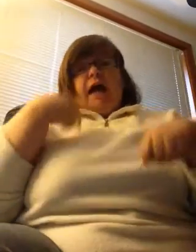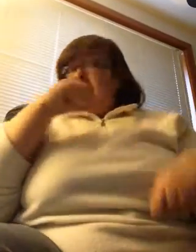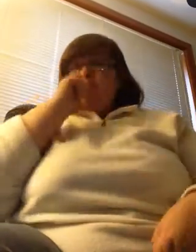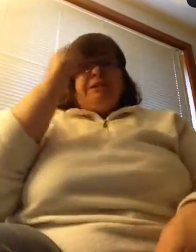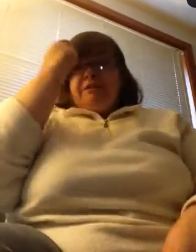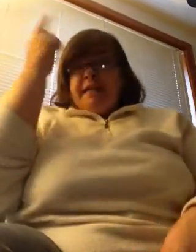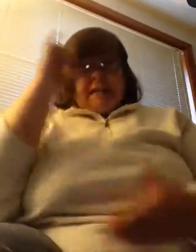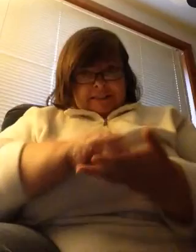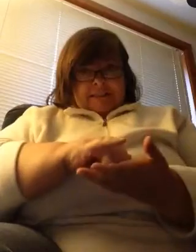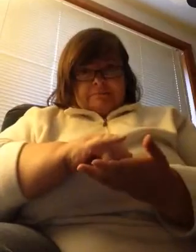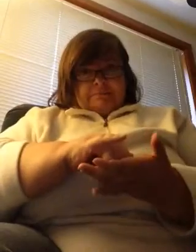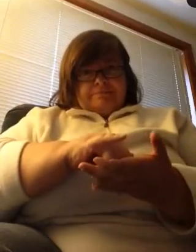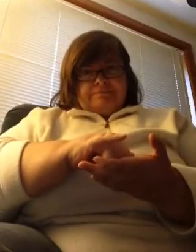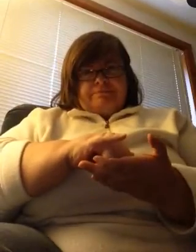I don't understand that.